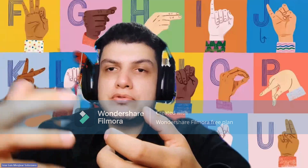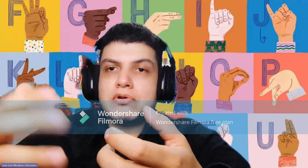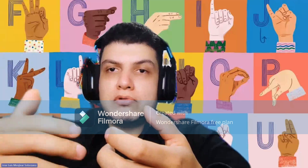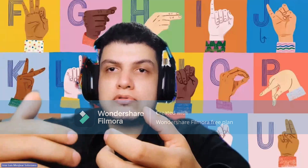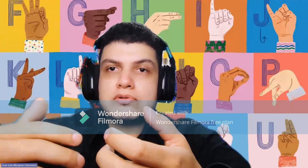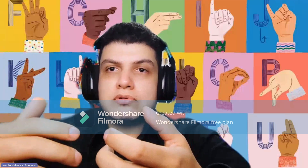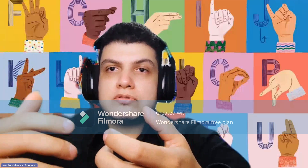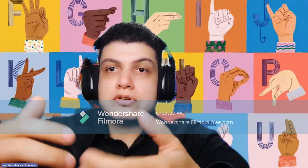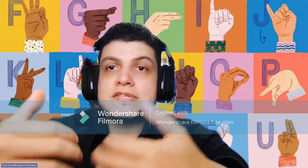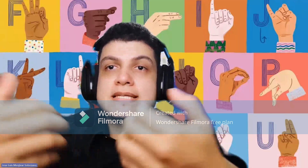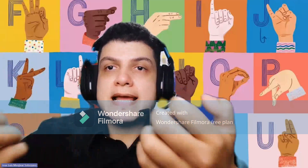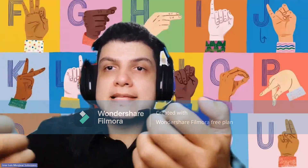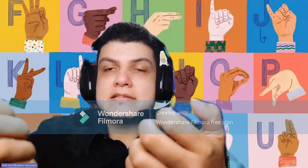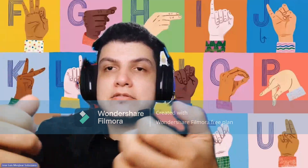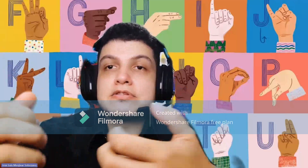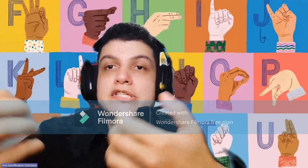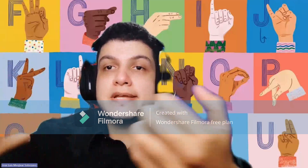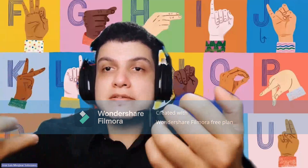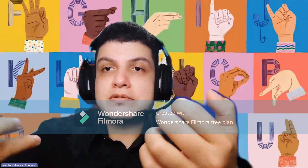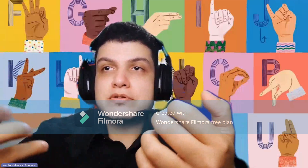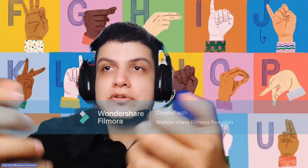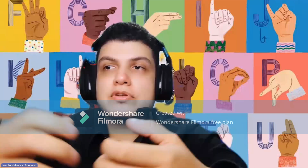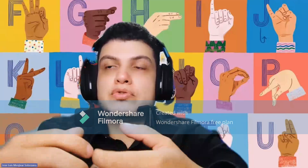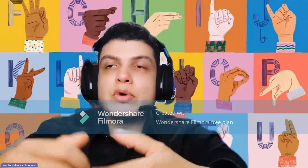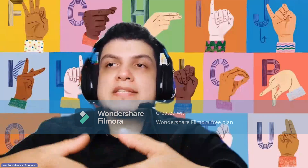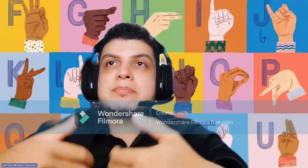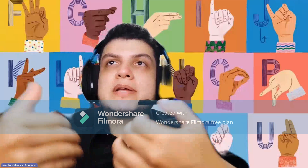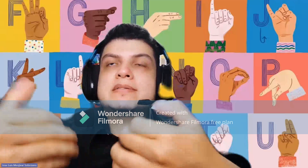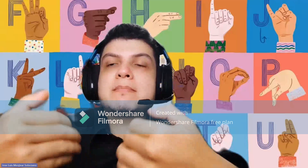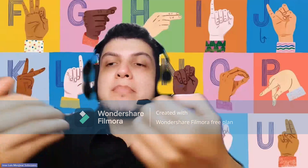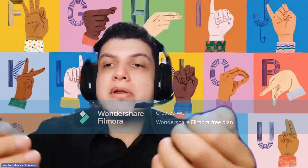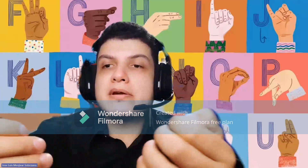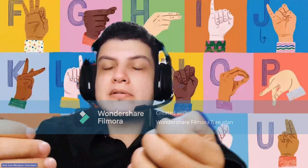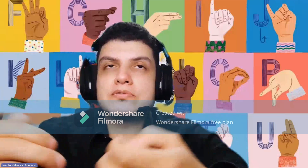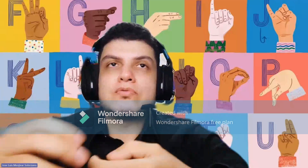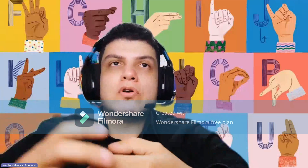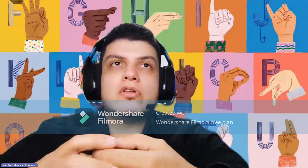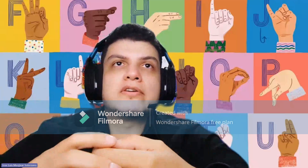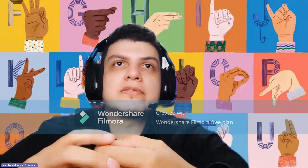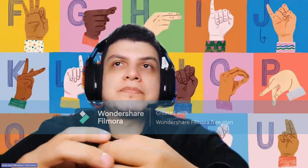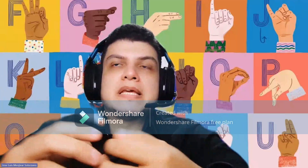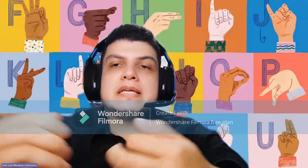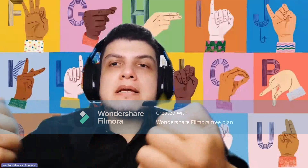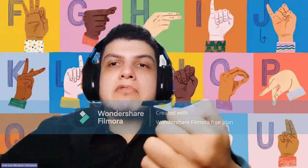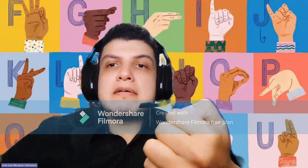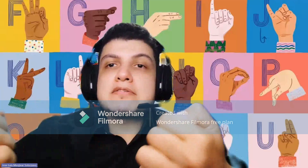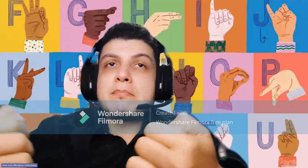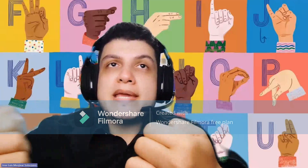use also some signs, some gestures to express better to others. We have some